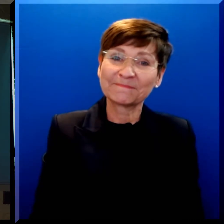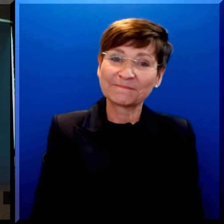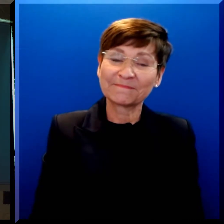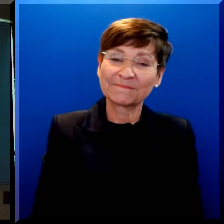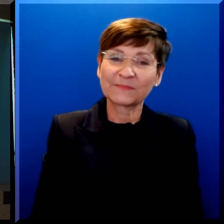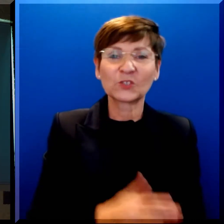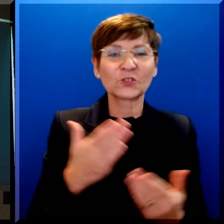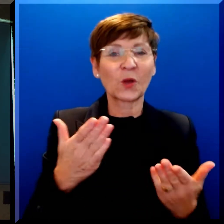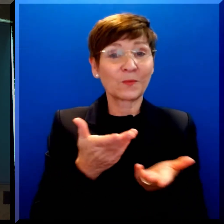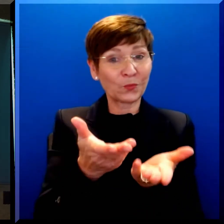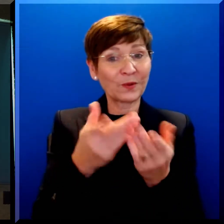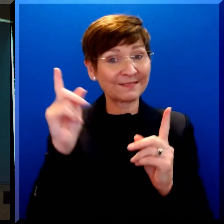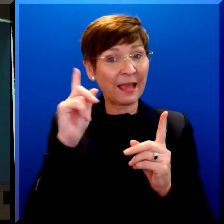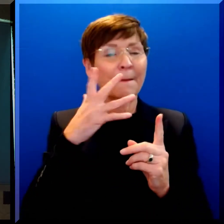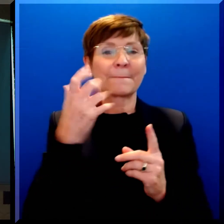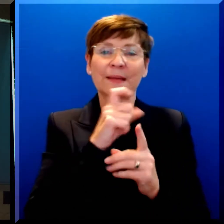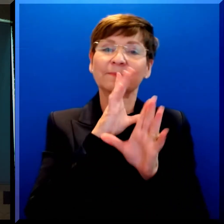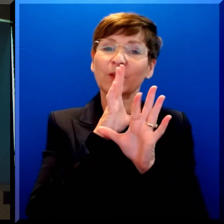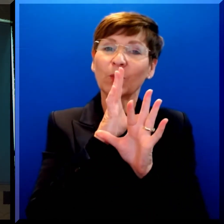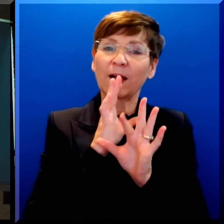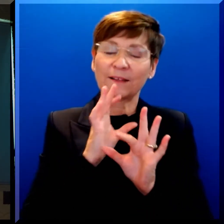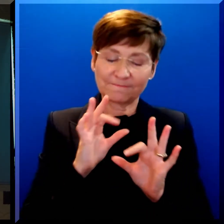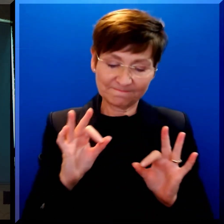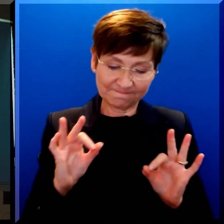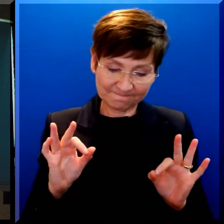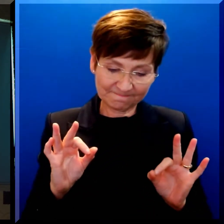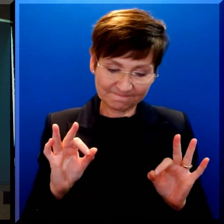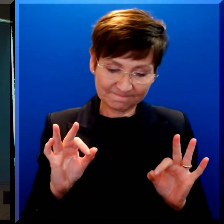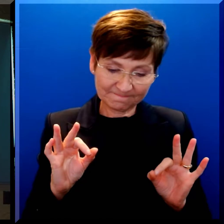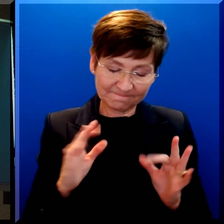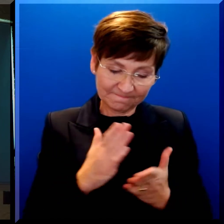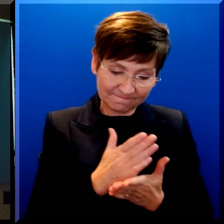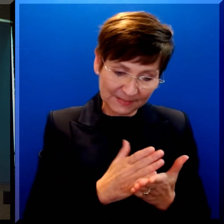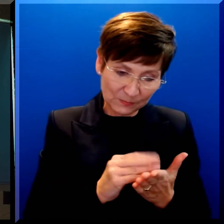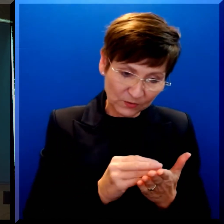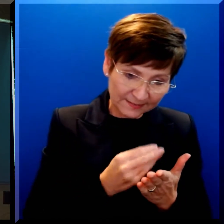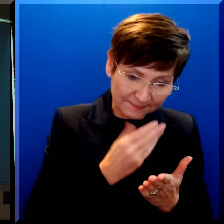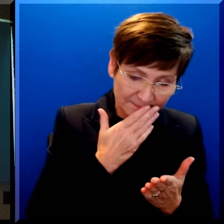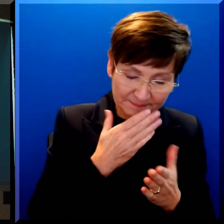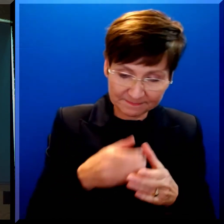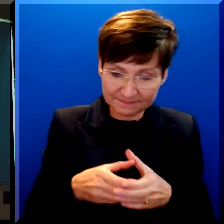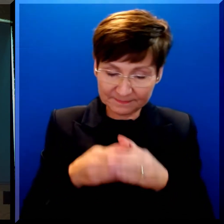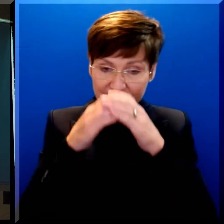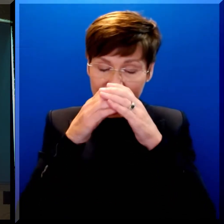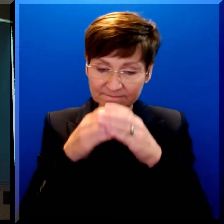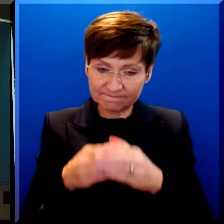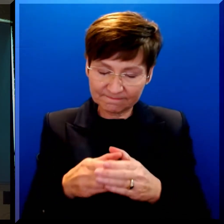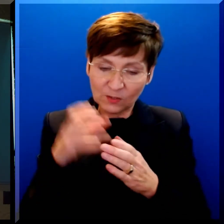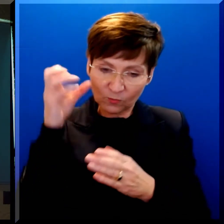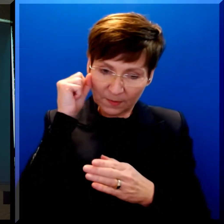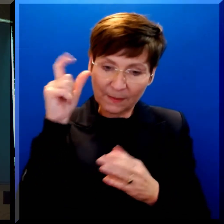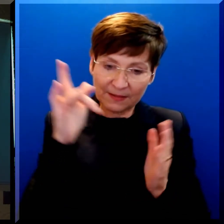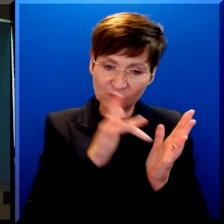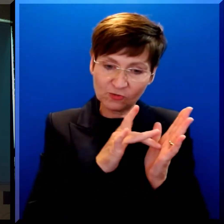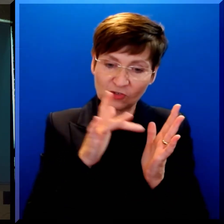So let us be still just now and take communion together, remembering